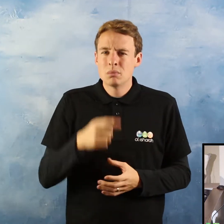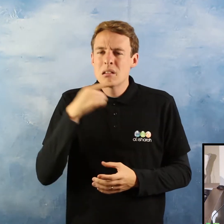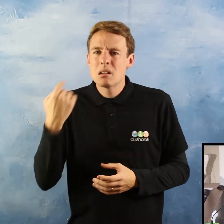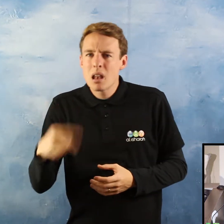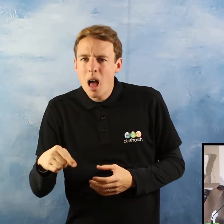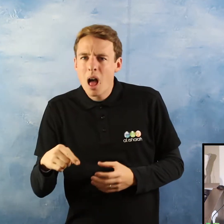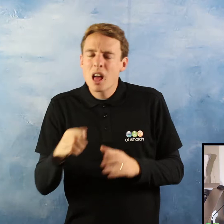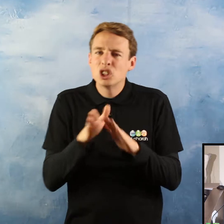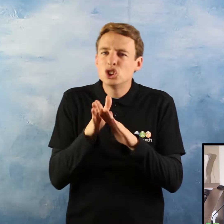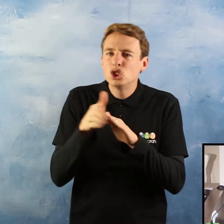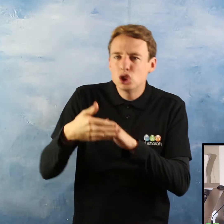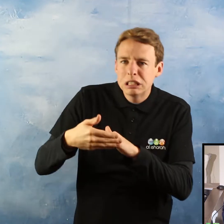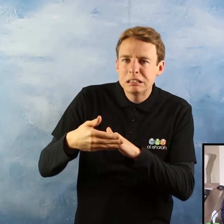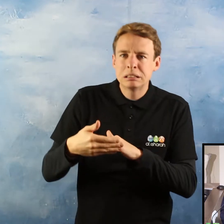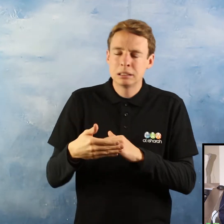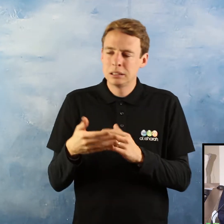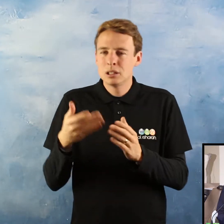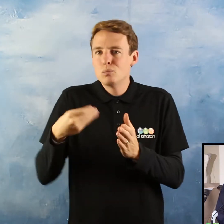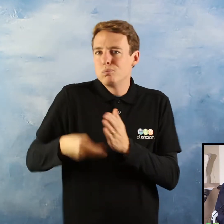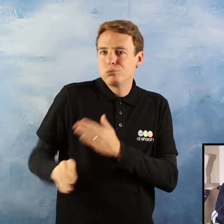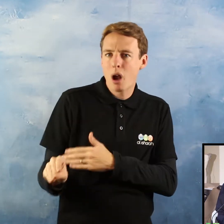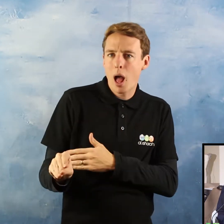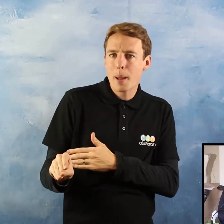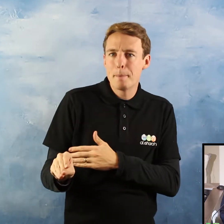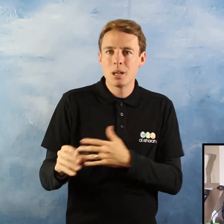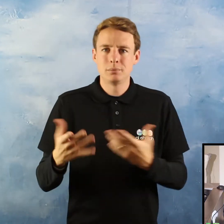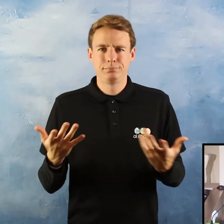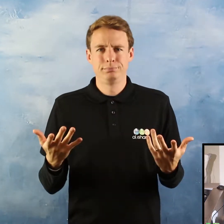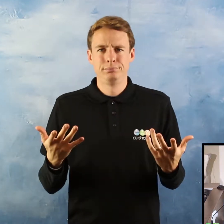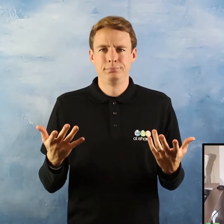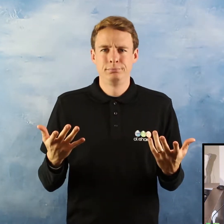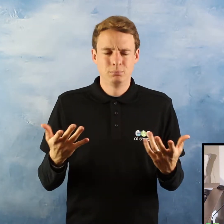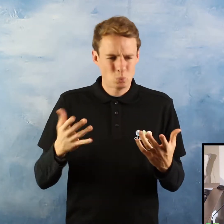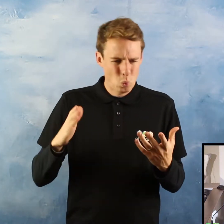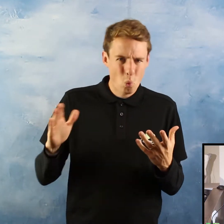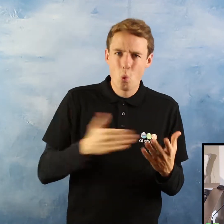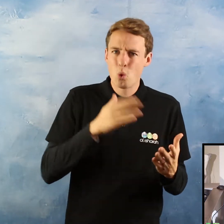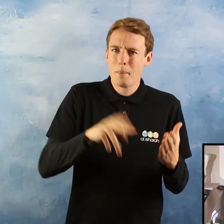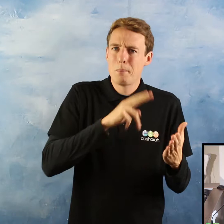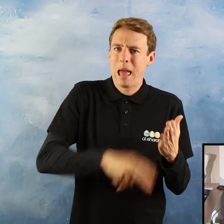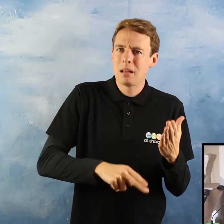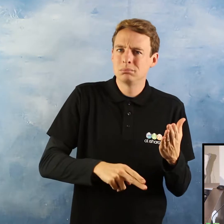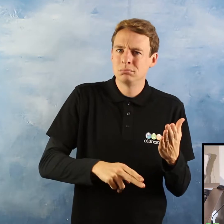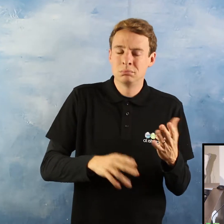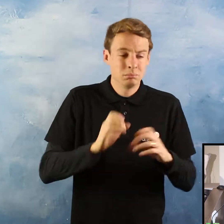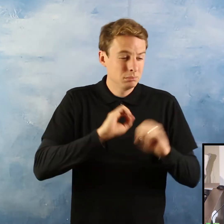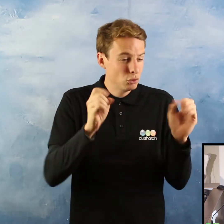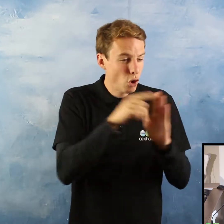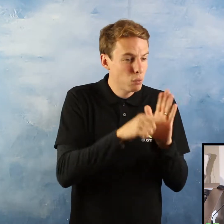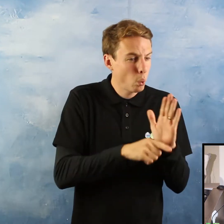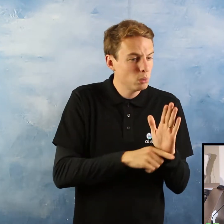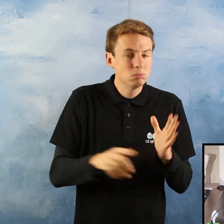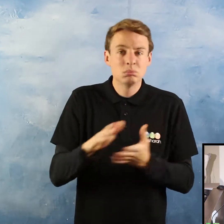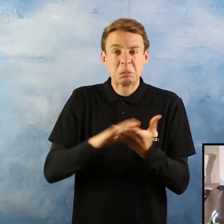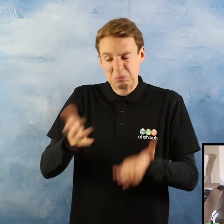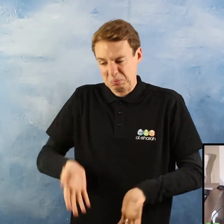halal. Bribery will become halal. If murder becomes halal, then